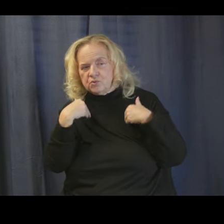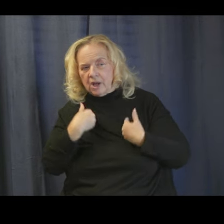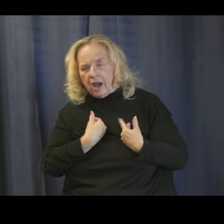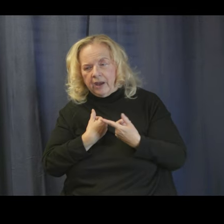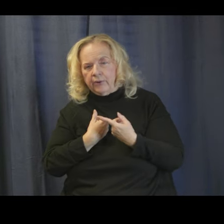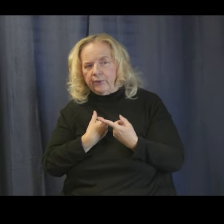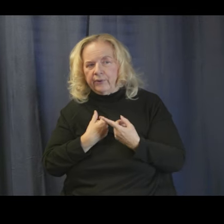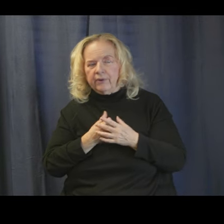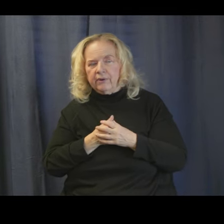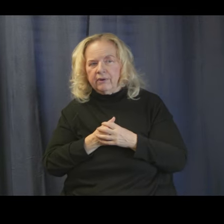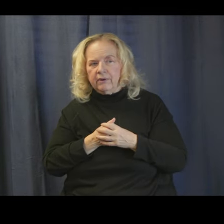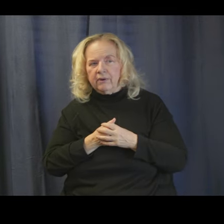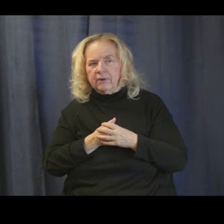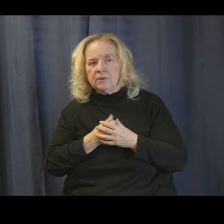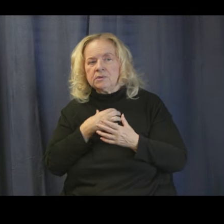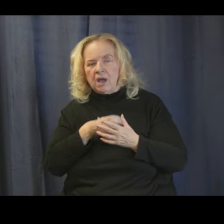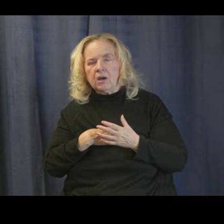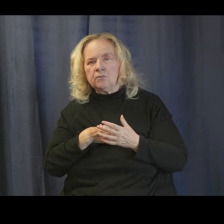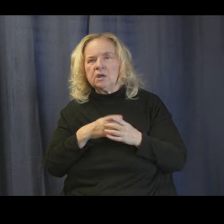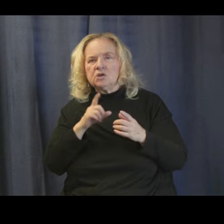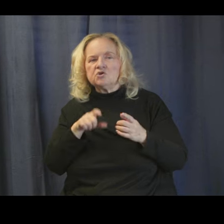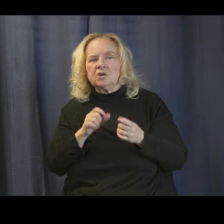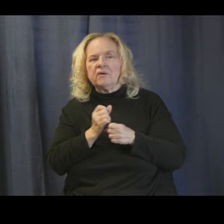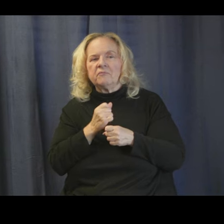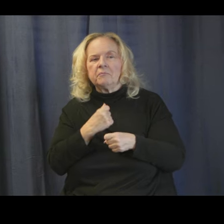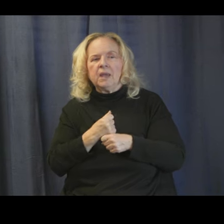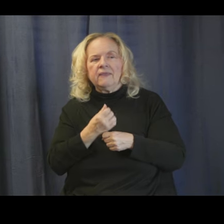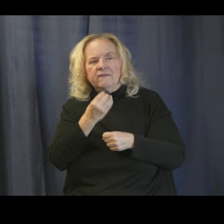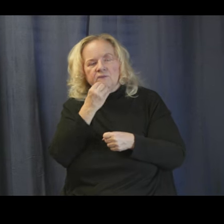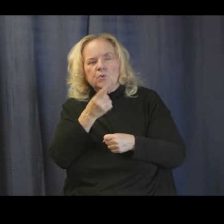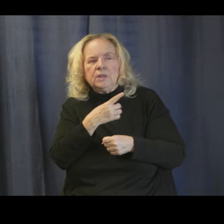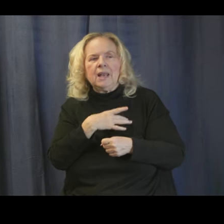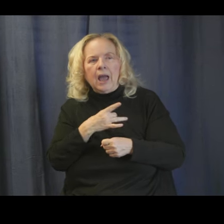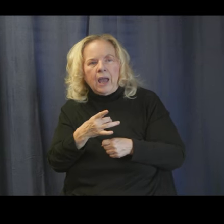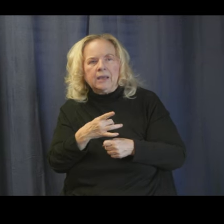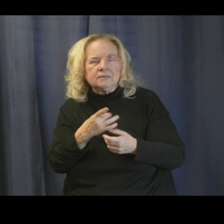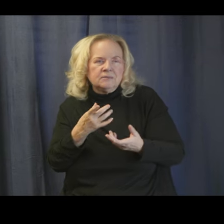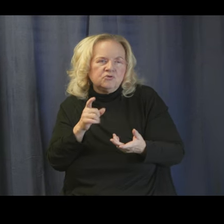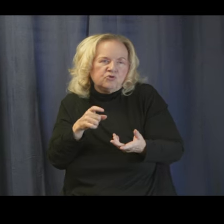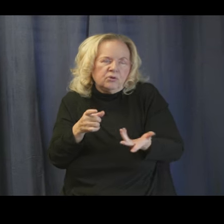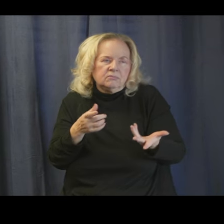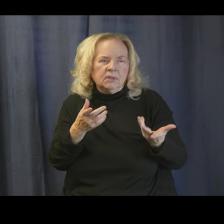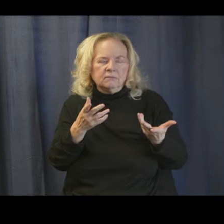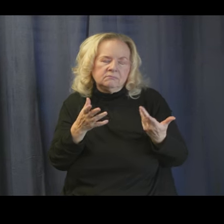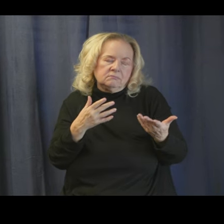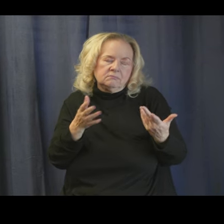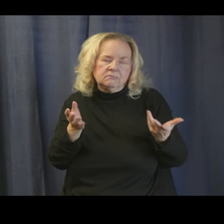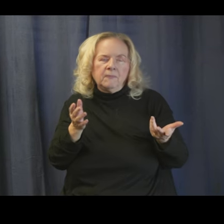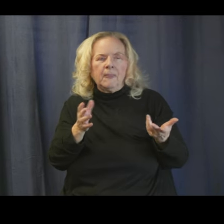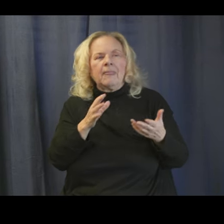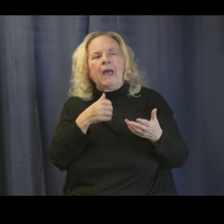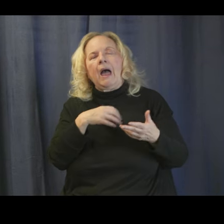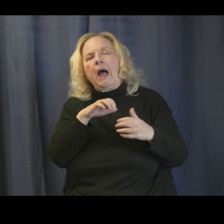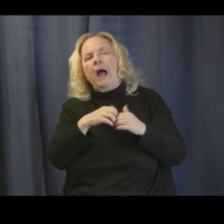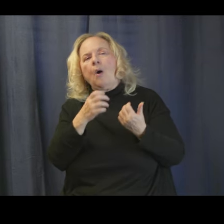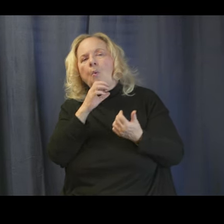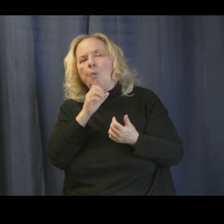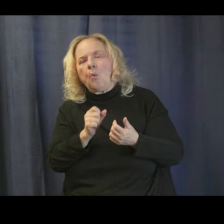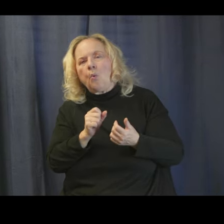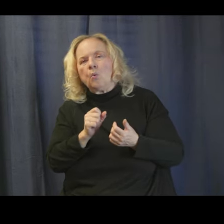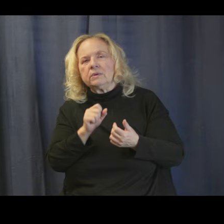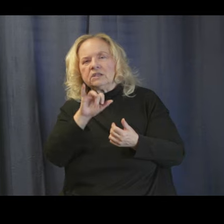too tired. If he was that hungry, he could have made the food he liked. Now, here's the thing. How